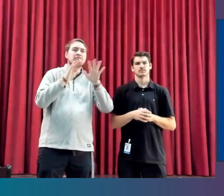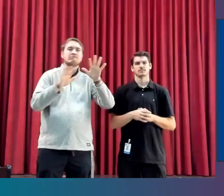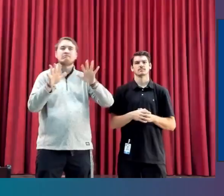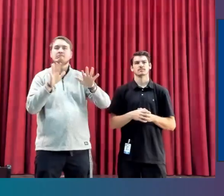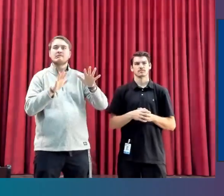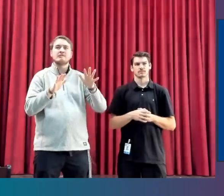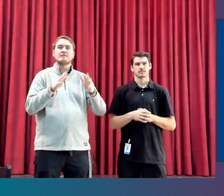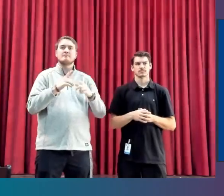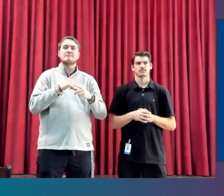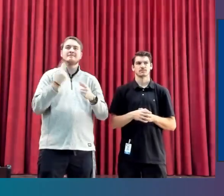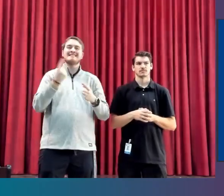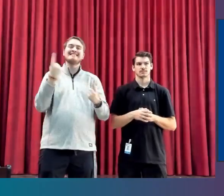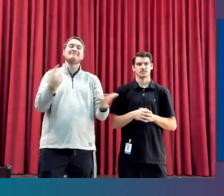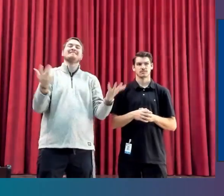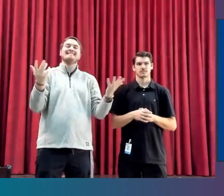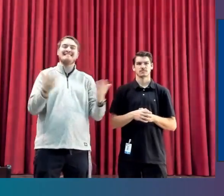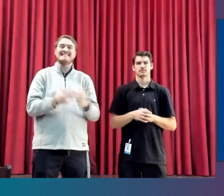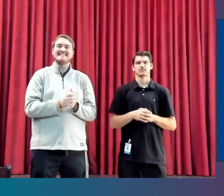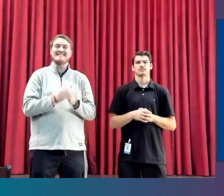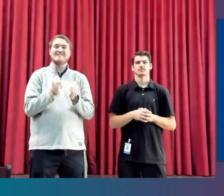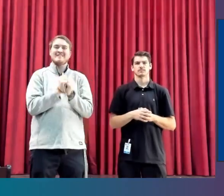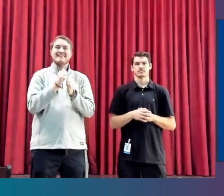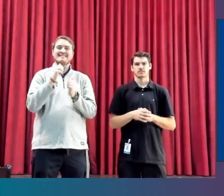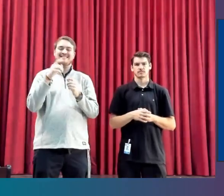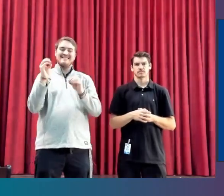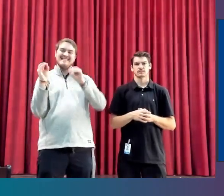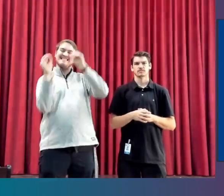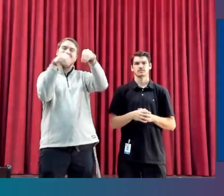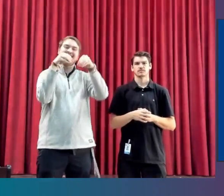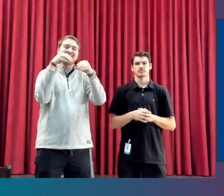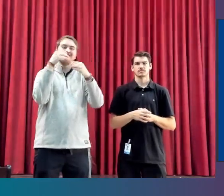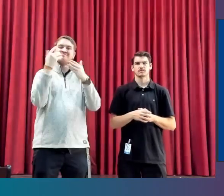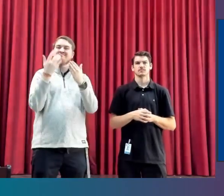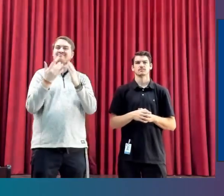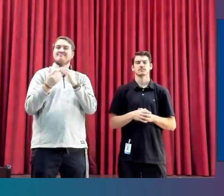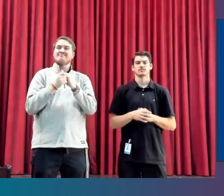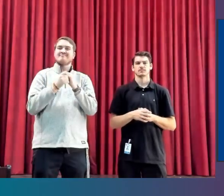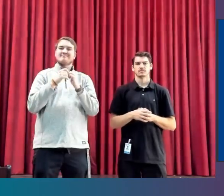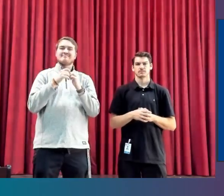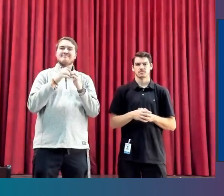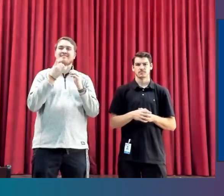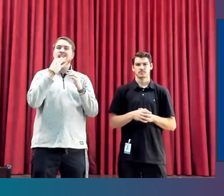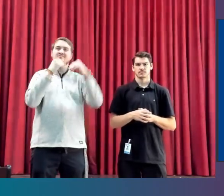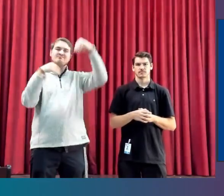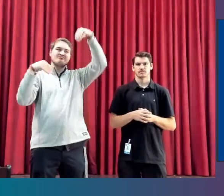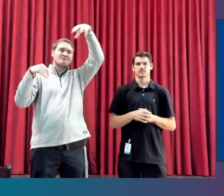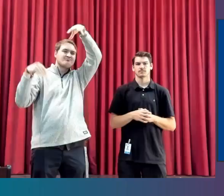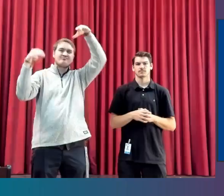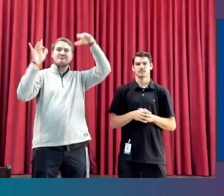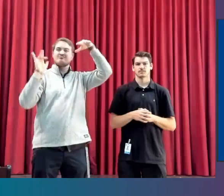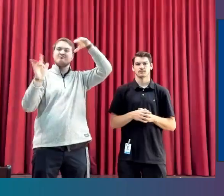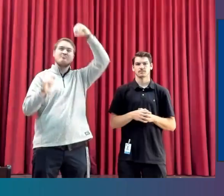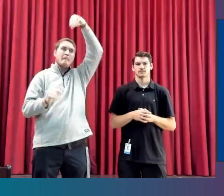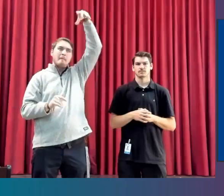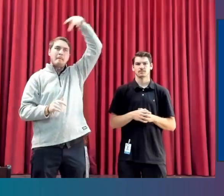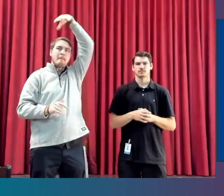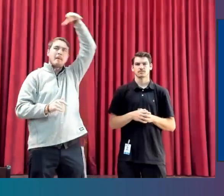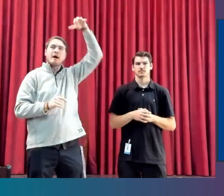buy them or wouldn't have to seek them out. Is there any kind of help we